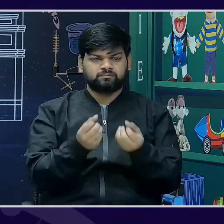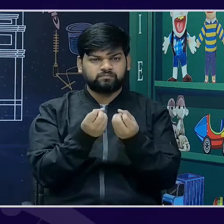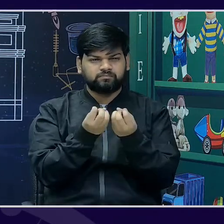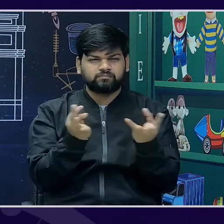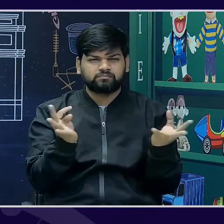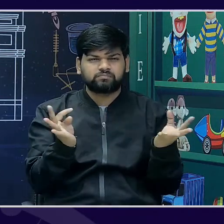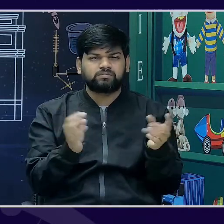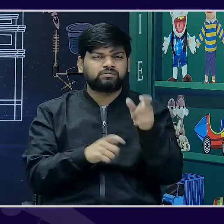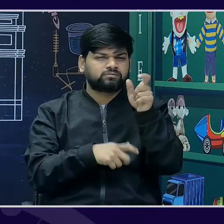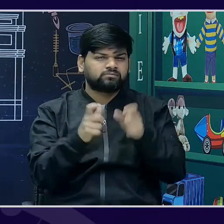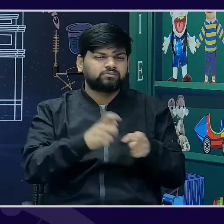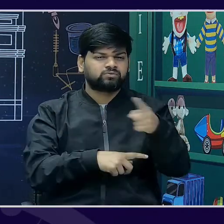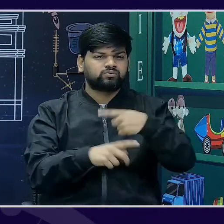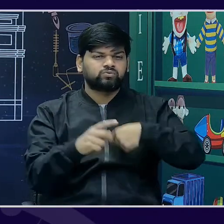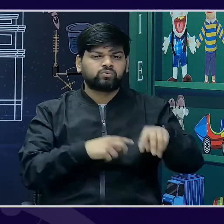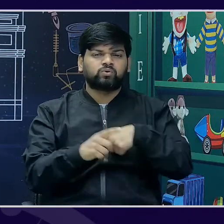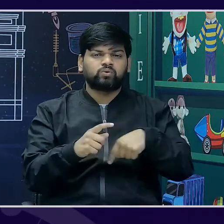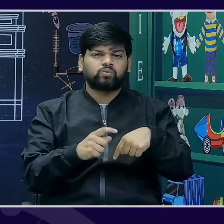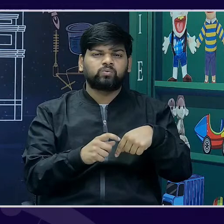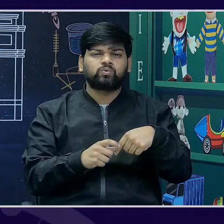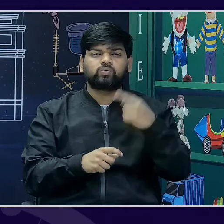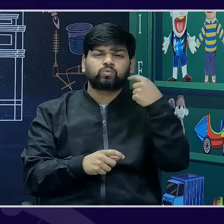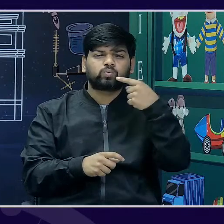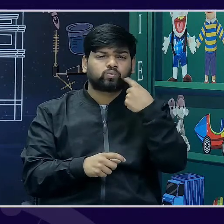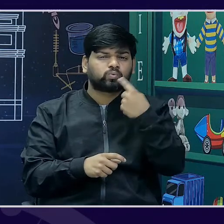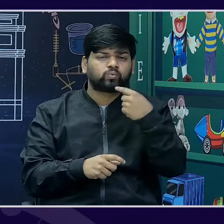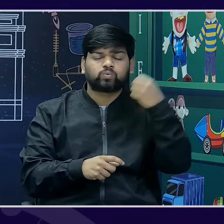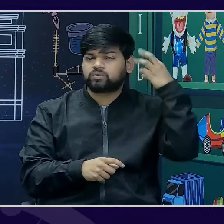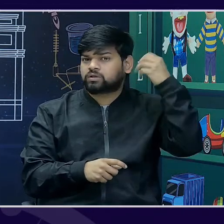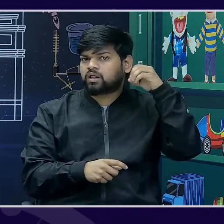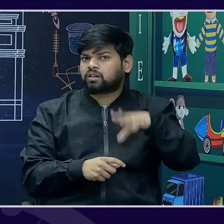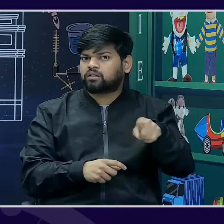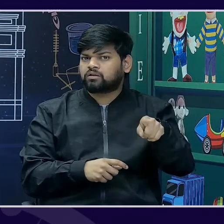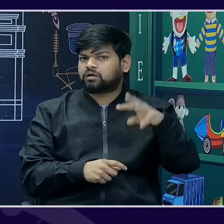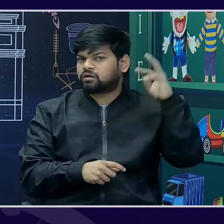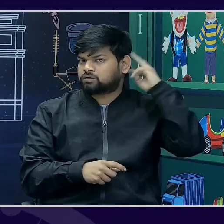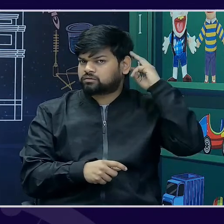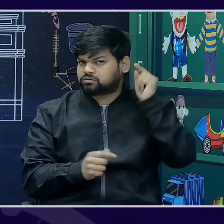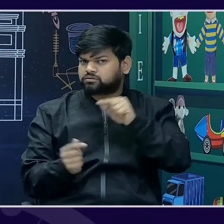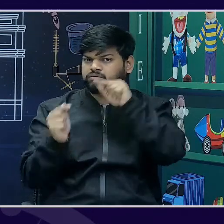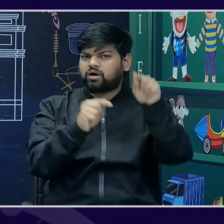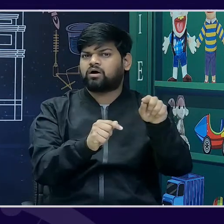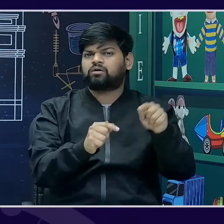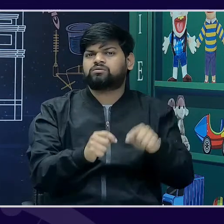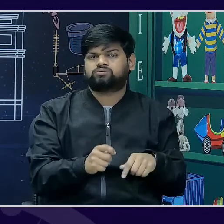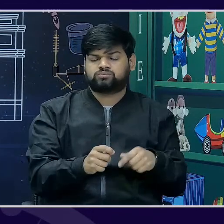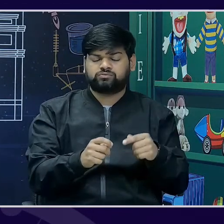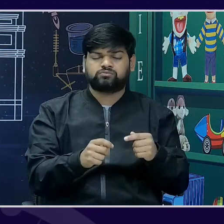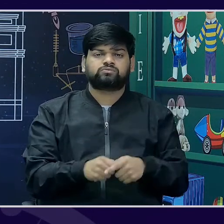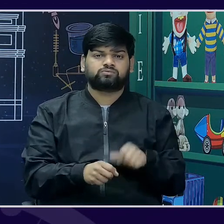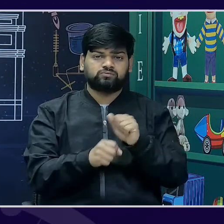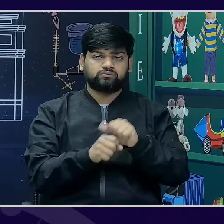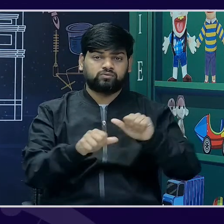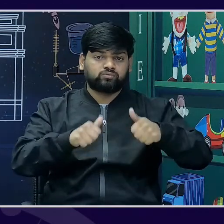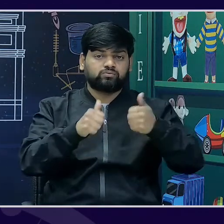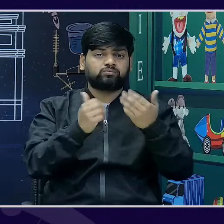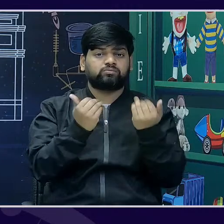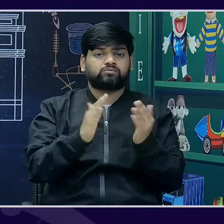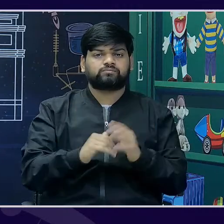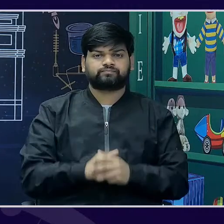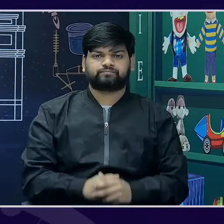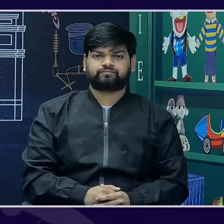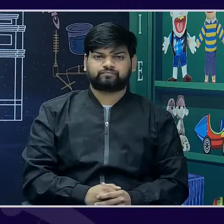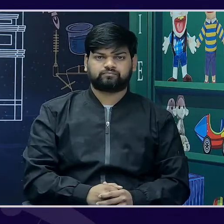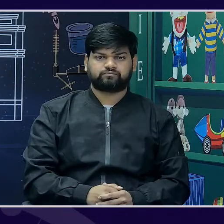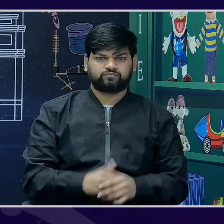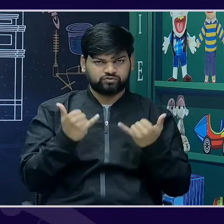life. Sure, sir. Thank you so much, sir, for sharing this, I should say, exclusive or less talked upon areas for